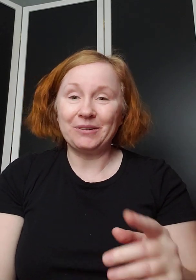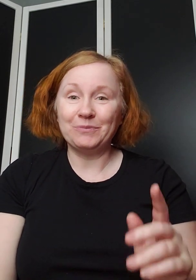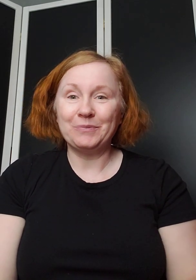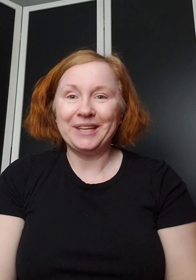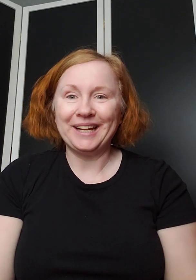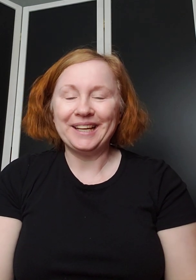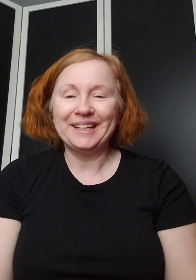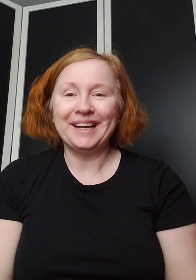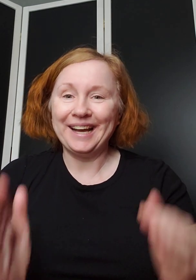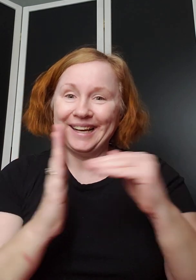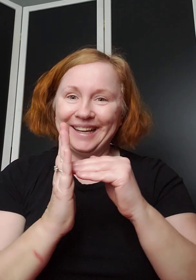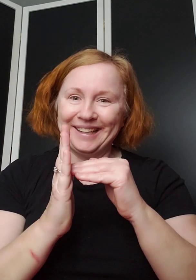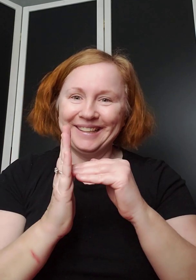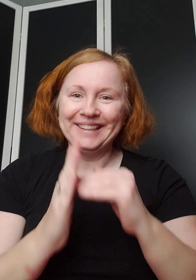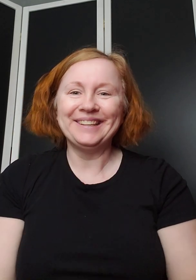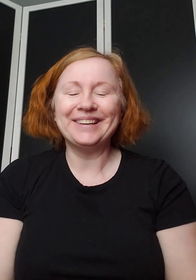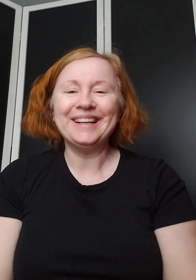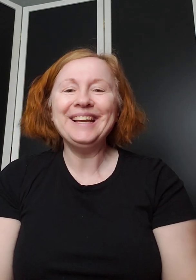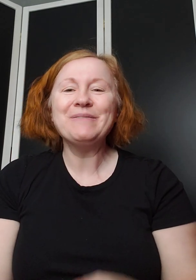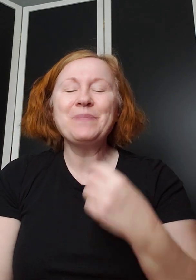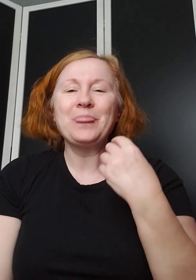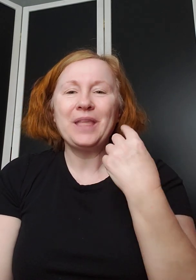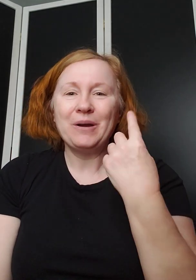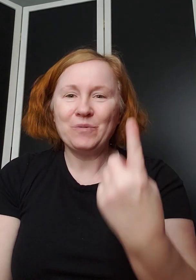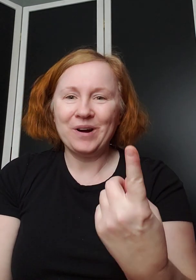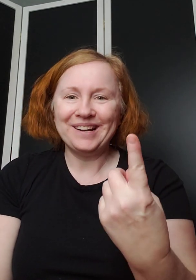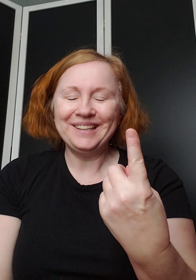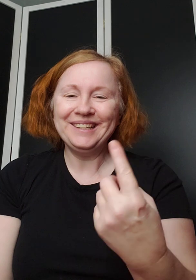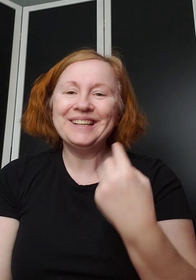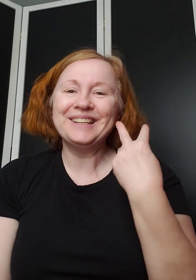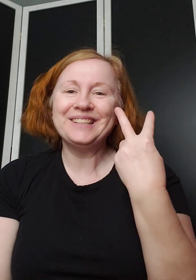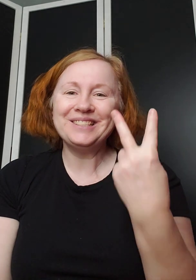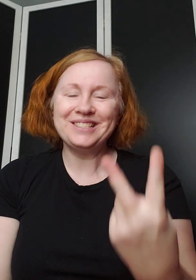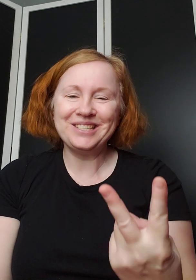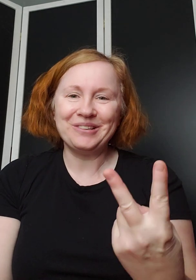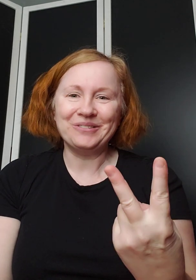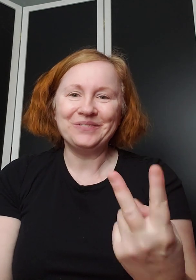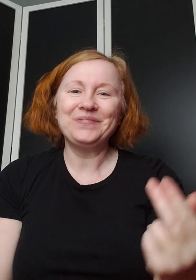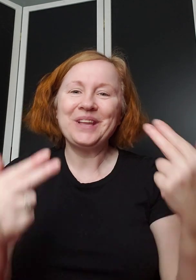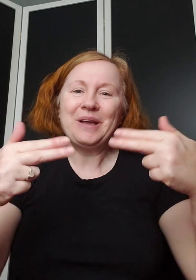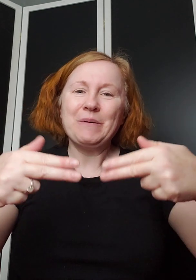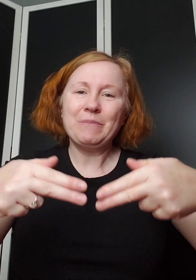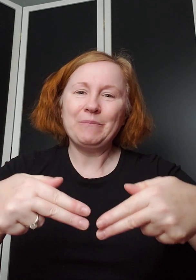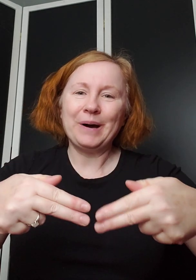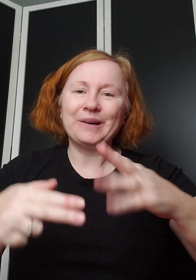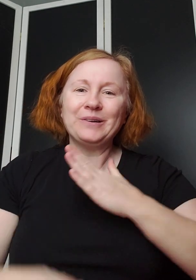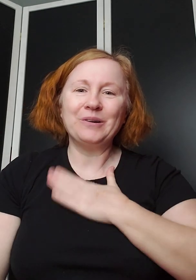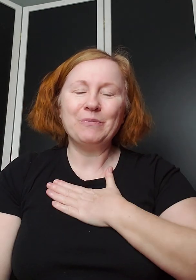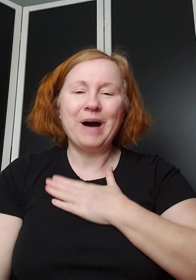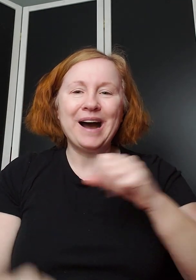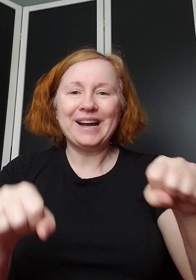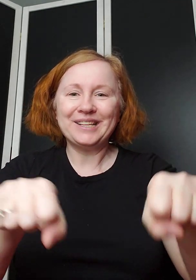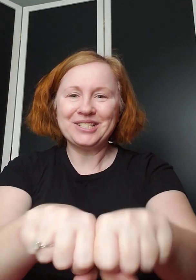from the beginning again. Ready? 1, 2, buckle my